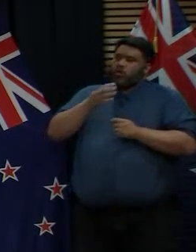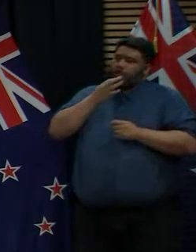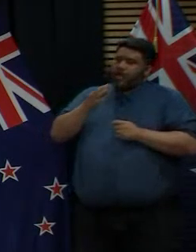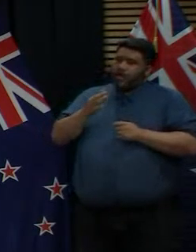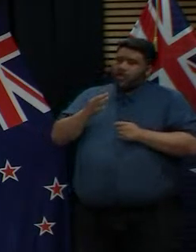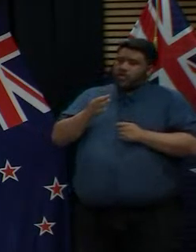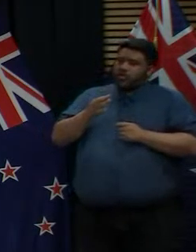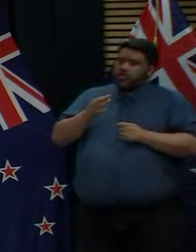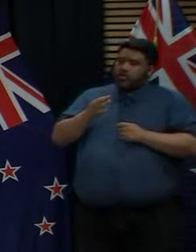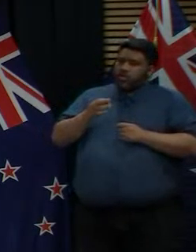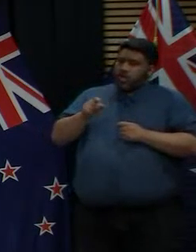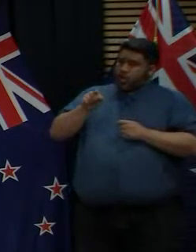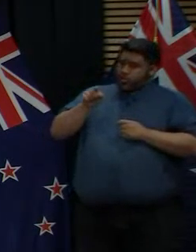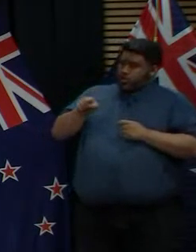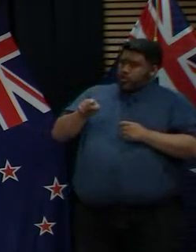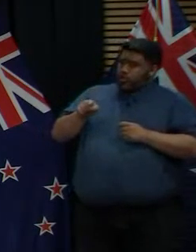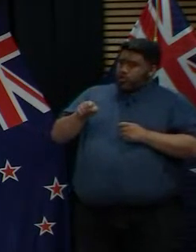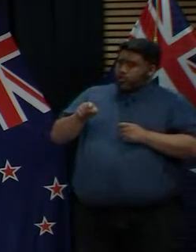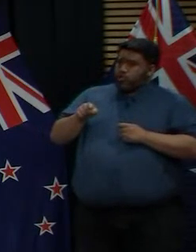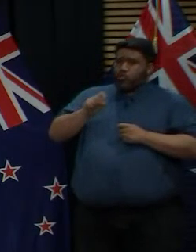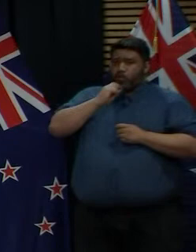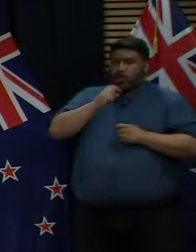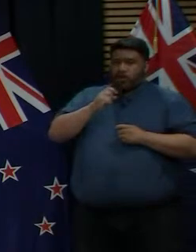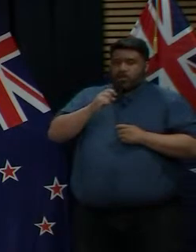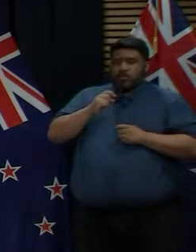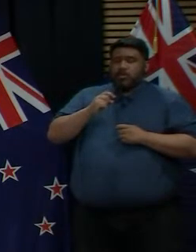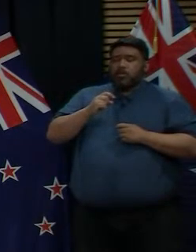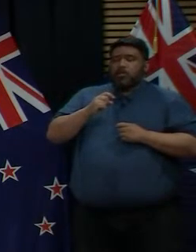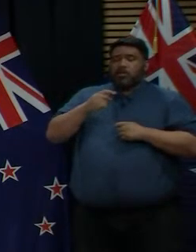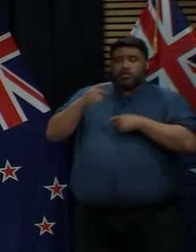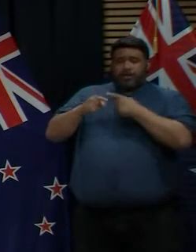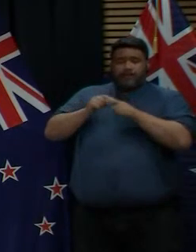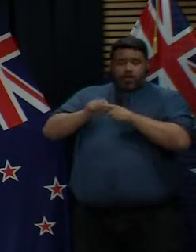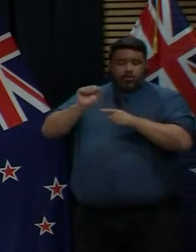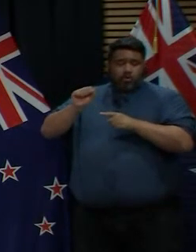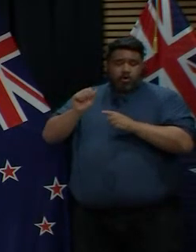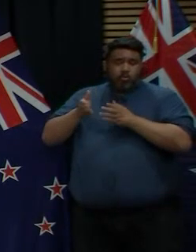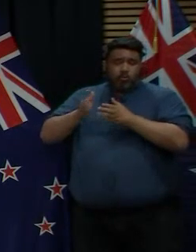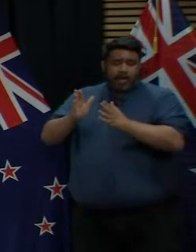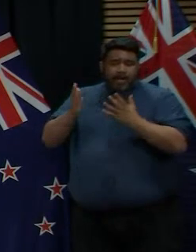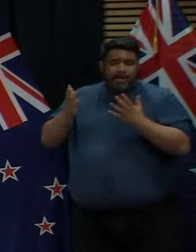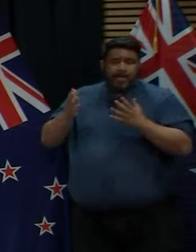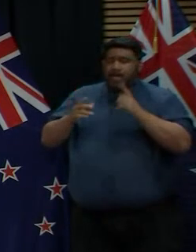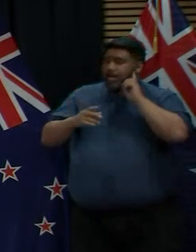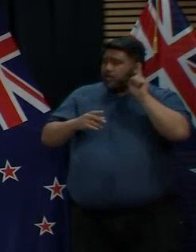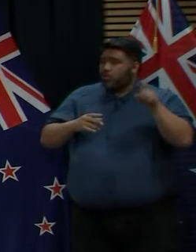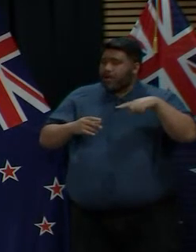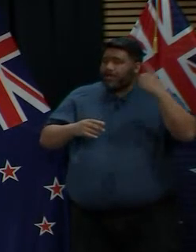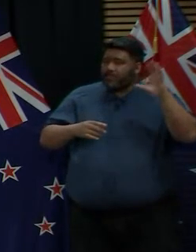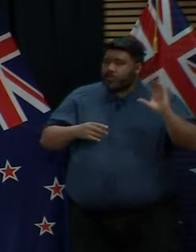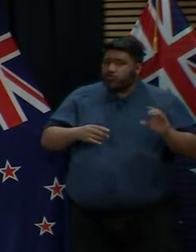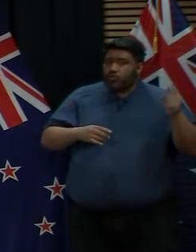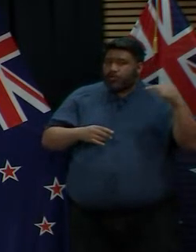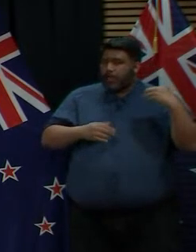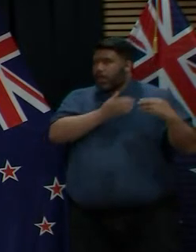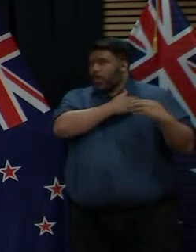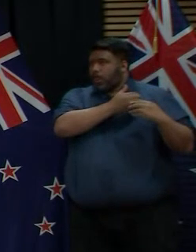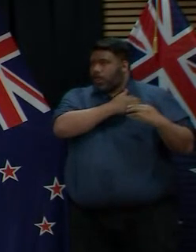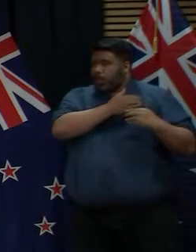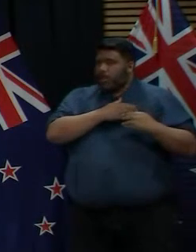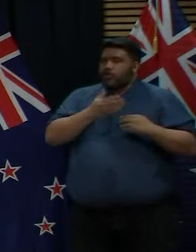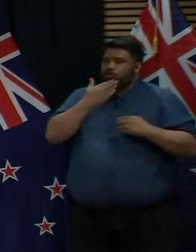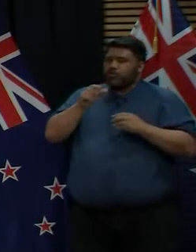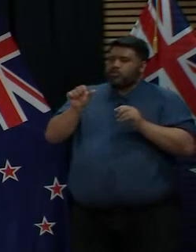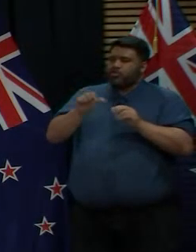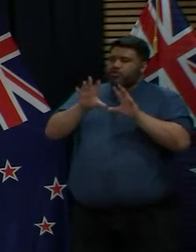be one out from the international community? You know, resisting calls from your neighbours, from the business community to enact things? That just tells me, unfortunately,